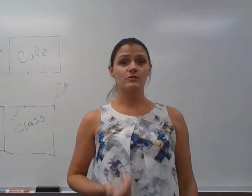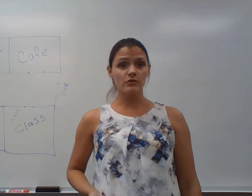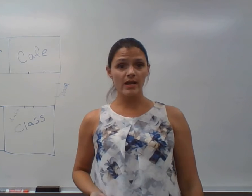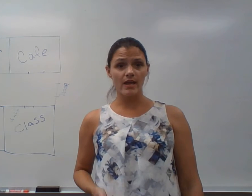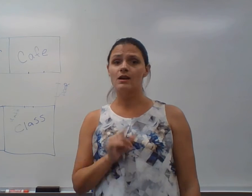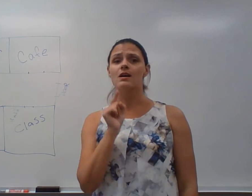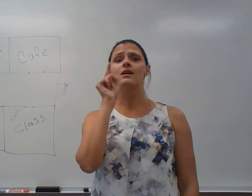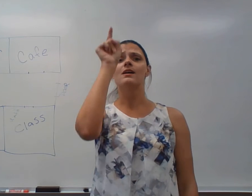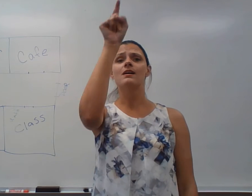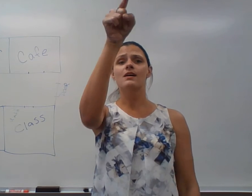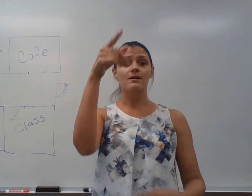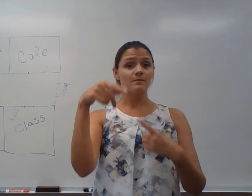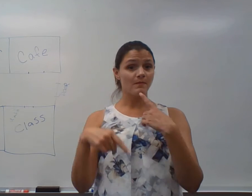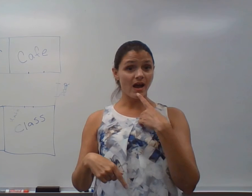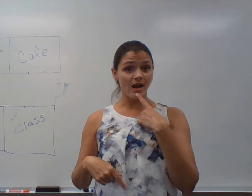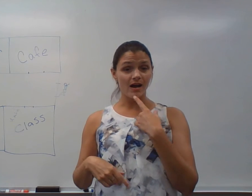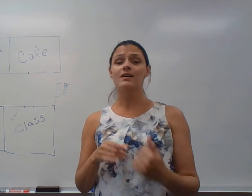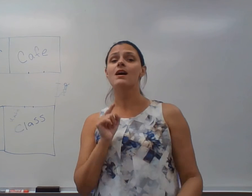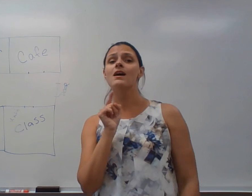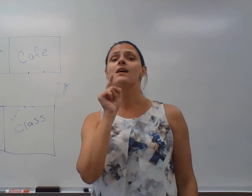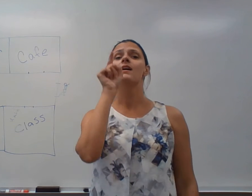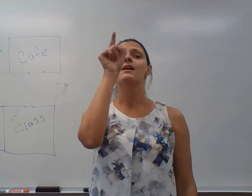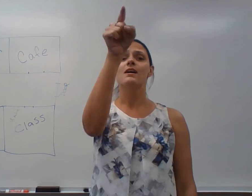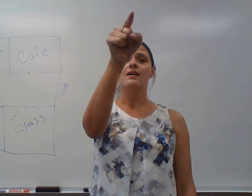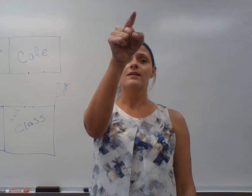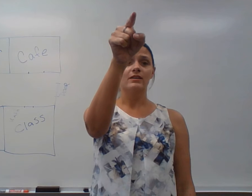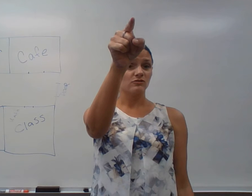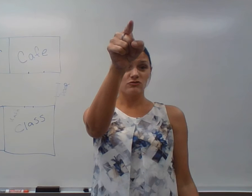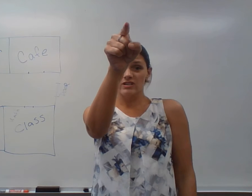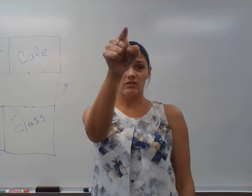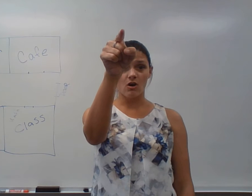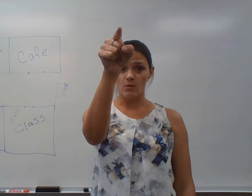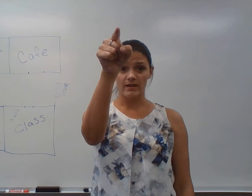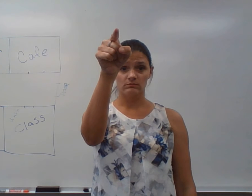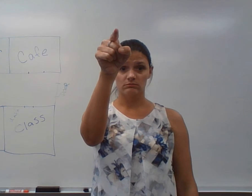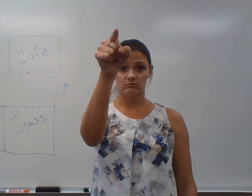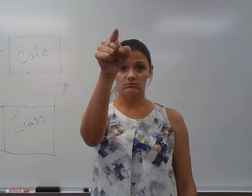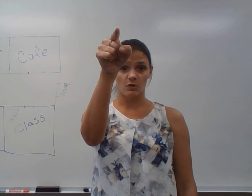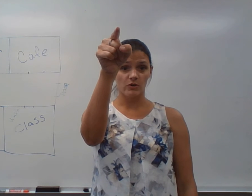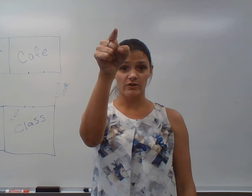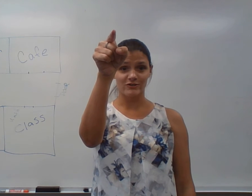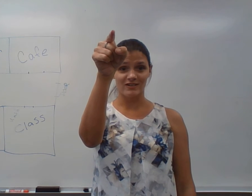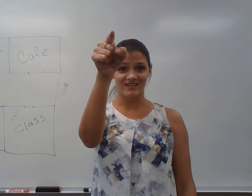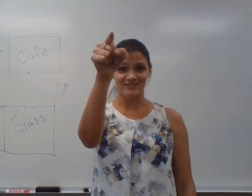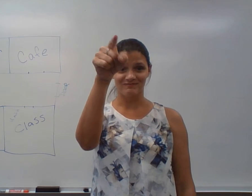Straight ahead. My ah, straight down the hallway. No more direction needed.